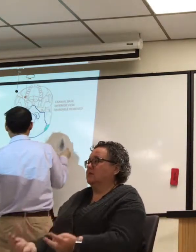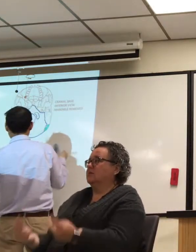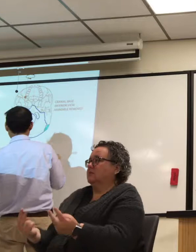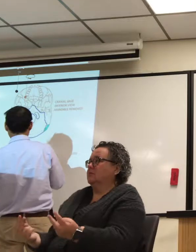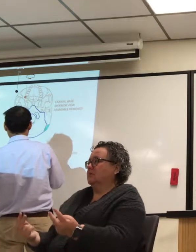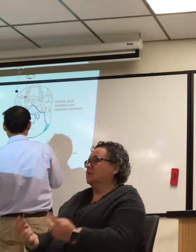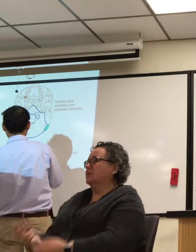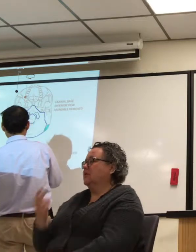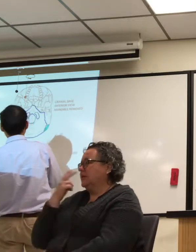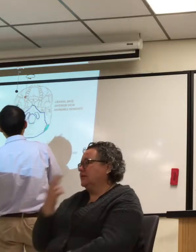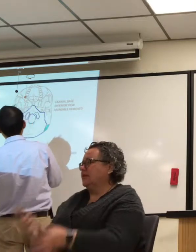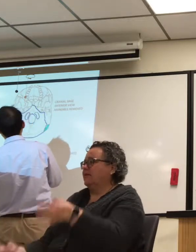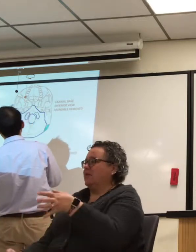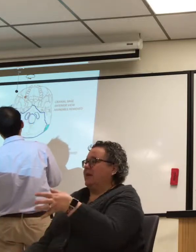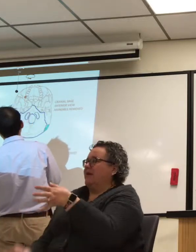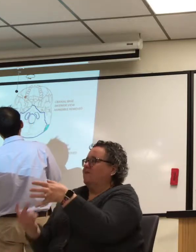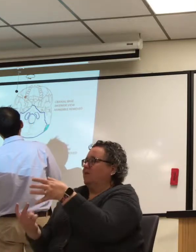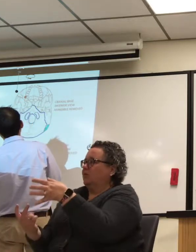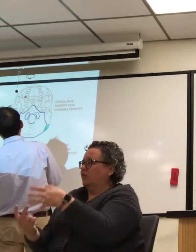here.